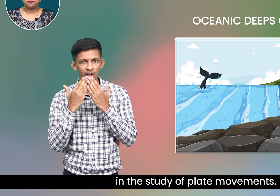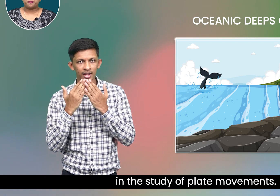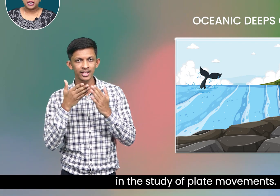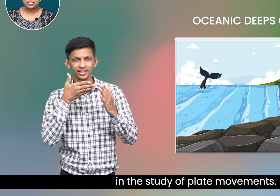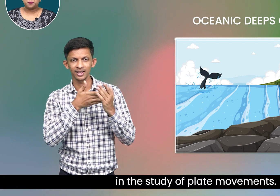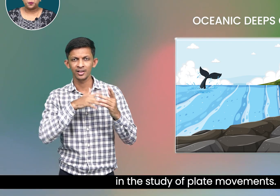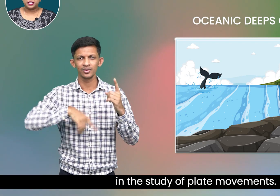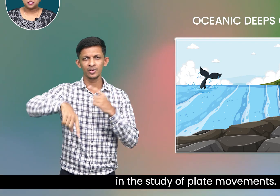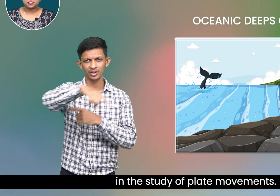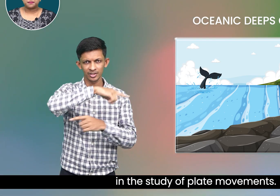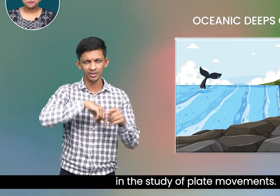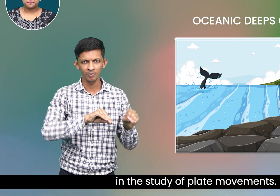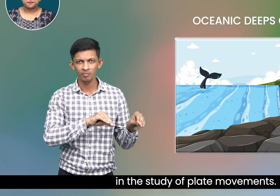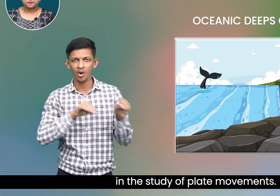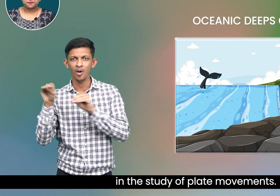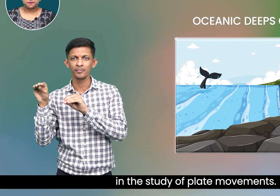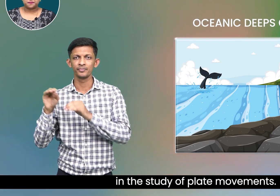study of plate movements.